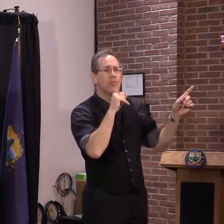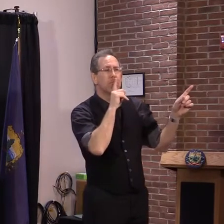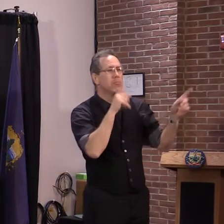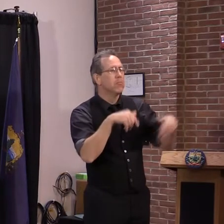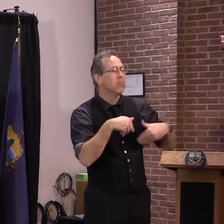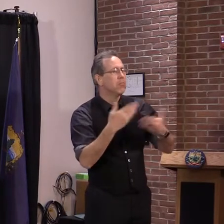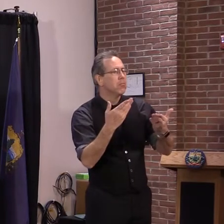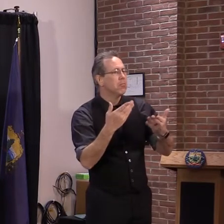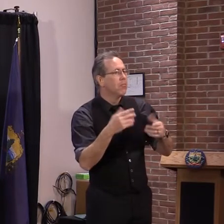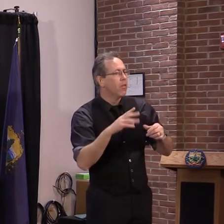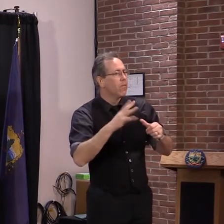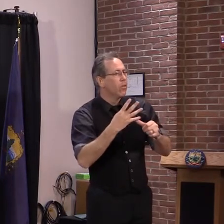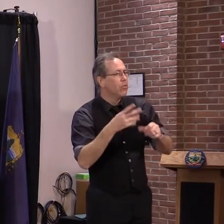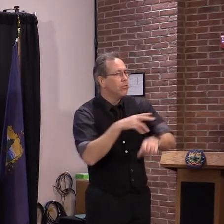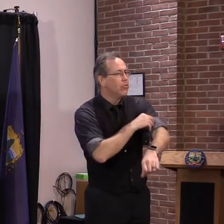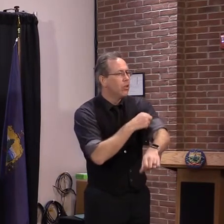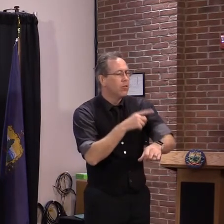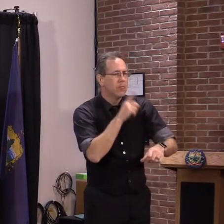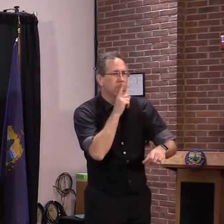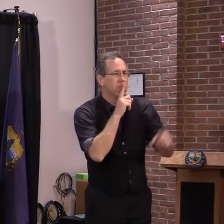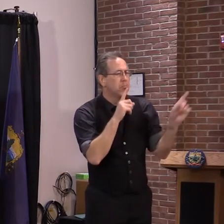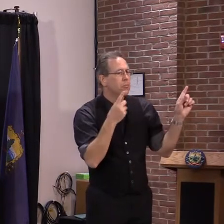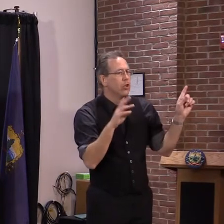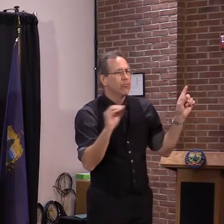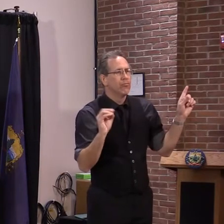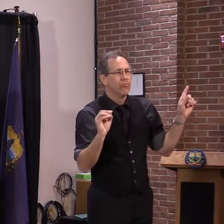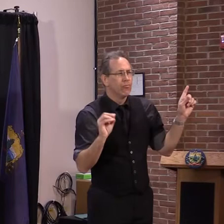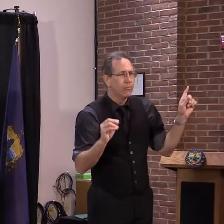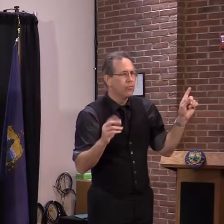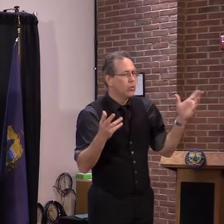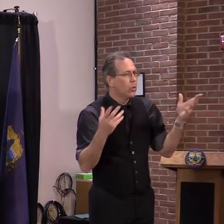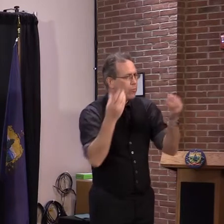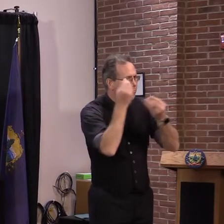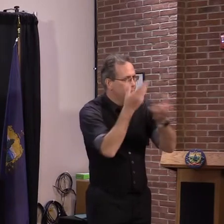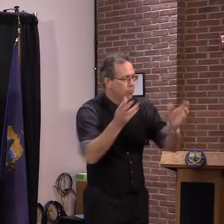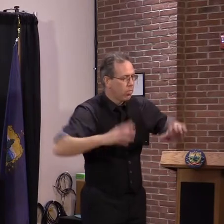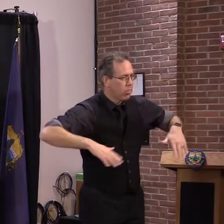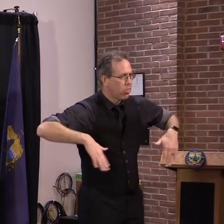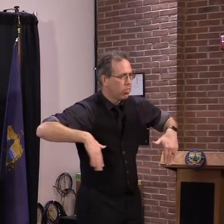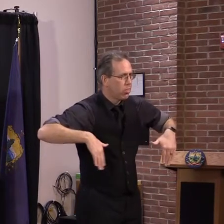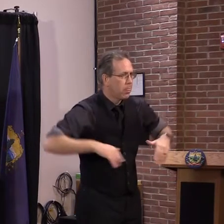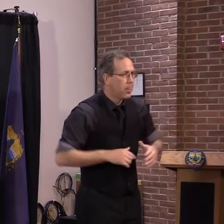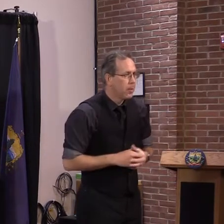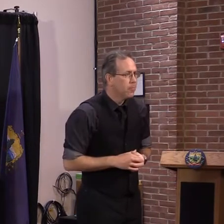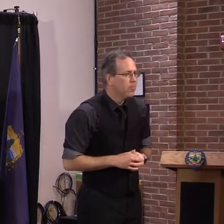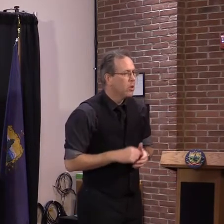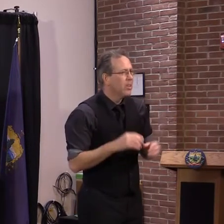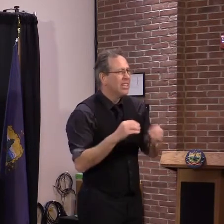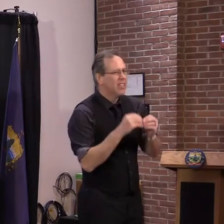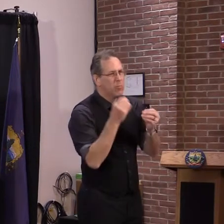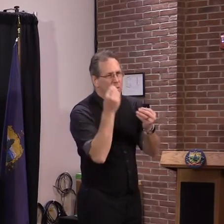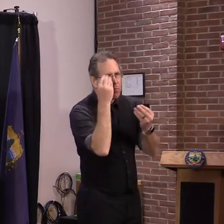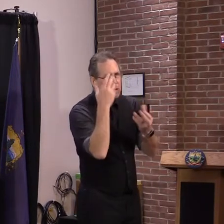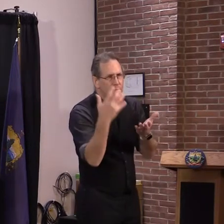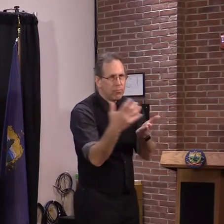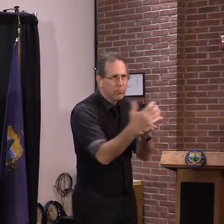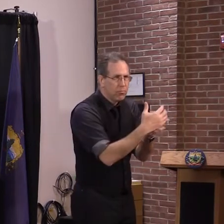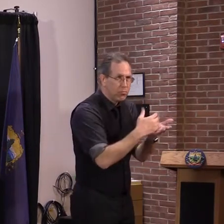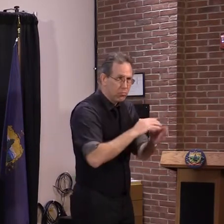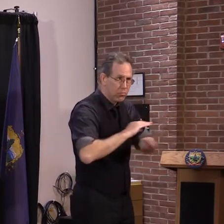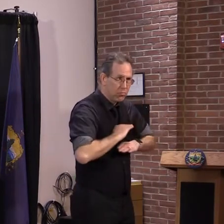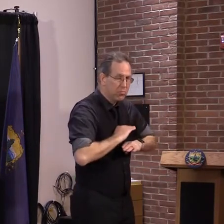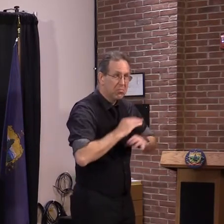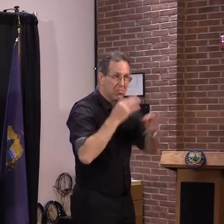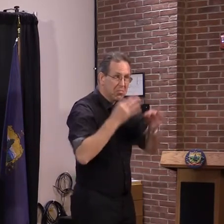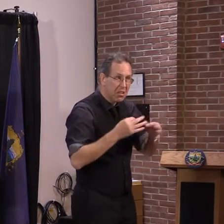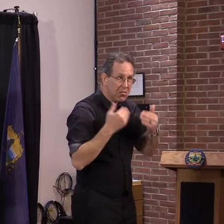to commit to a fourth booster at this point in time. They need more data, and just don't think it's necessary. And he said the same thing about